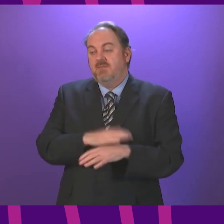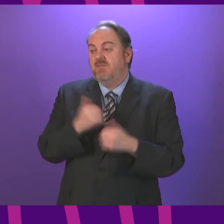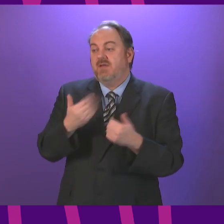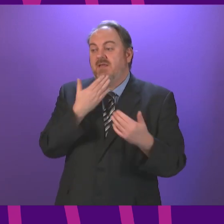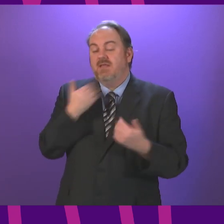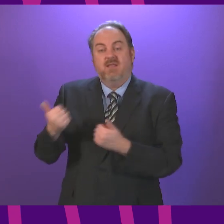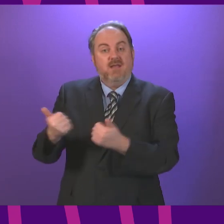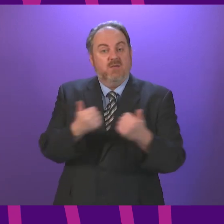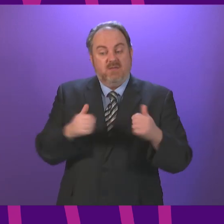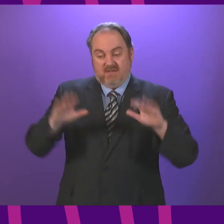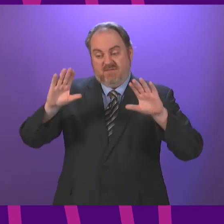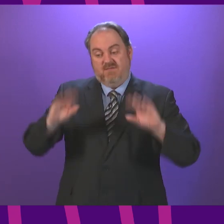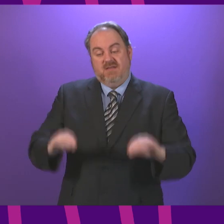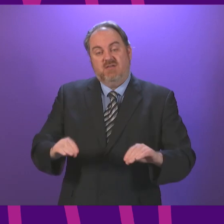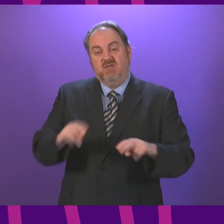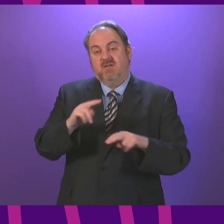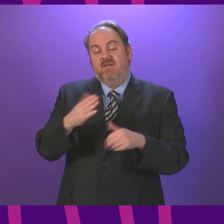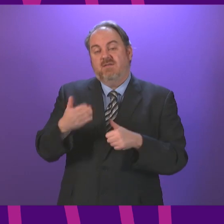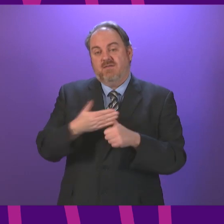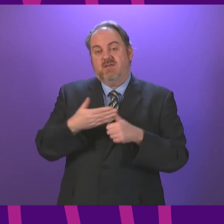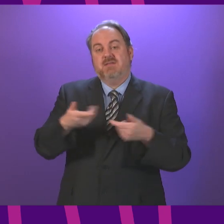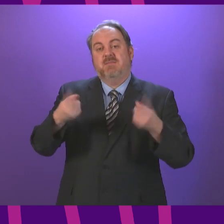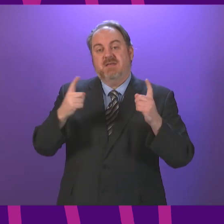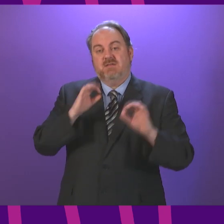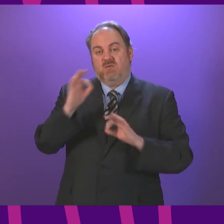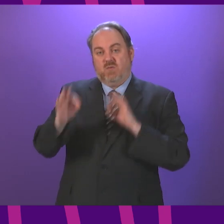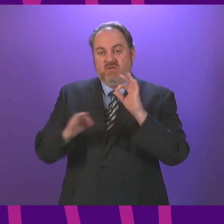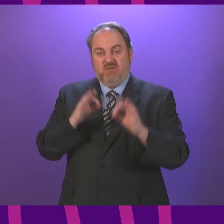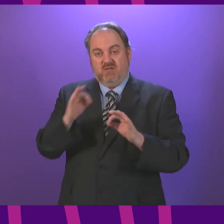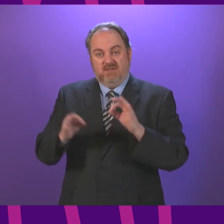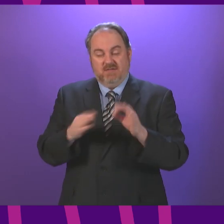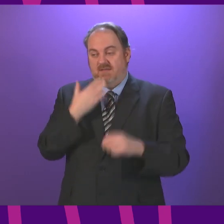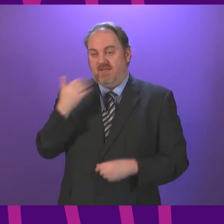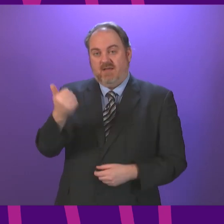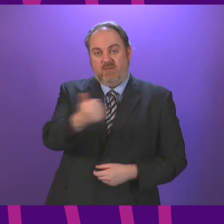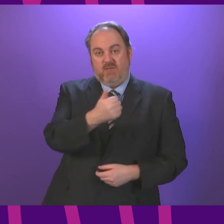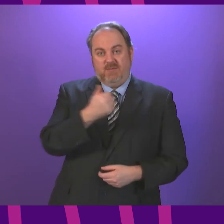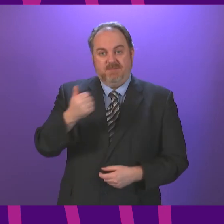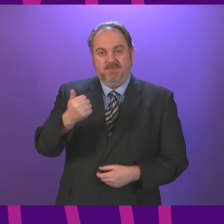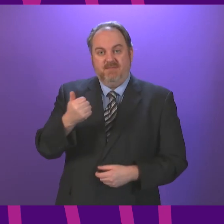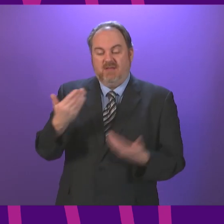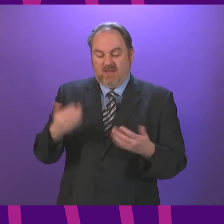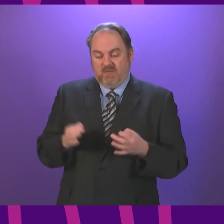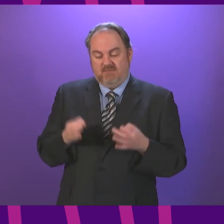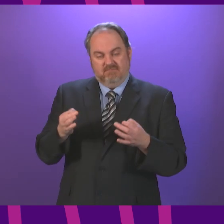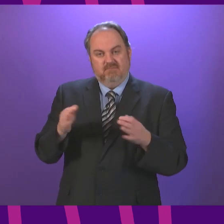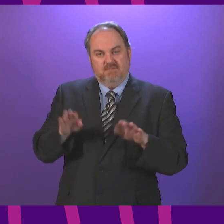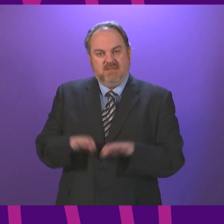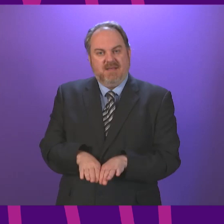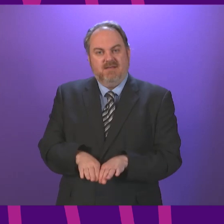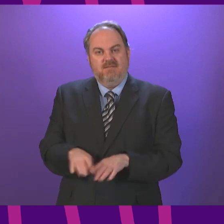very much. That concludes the First Minister's questions. We'll resume at 2.30 with portfolio questions. The Parliament is suspended.